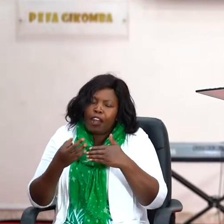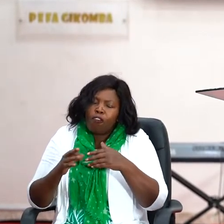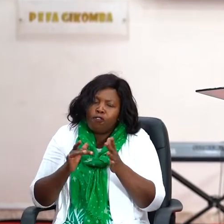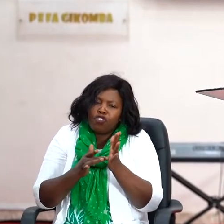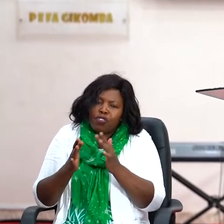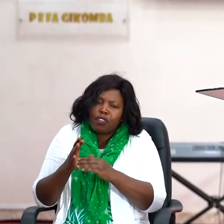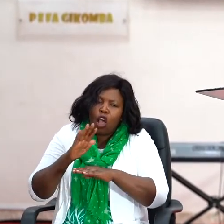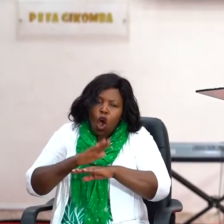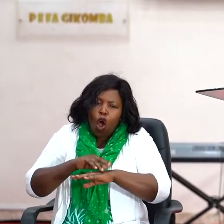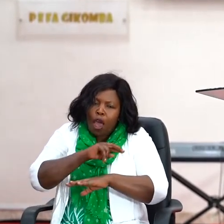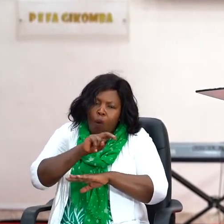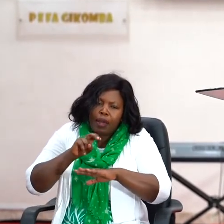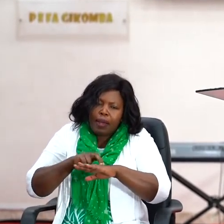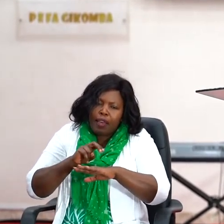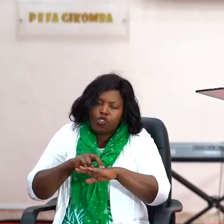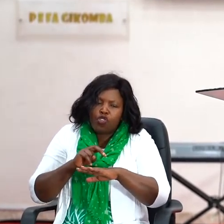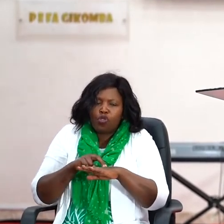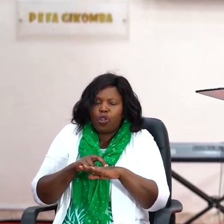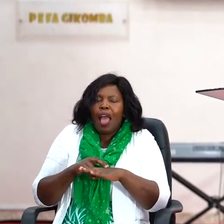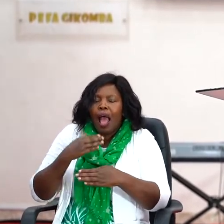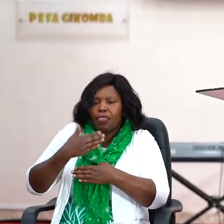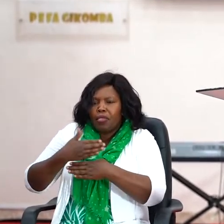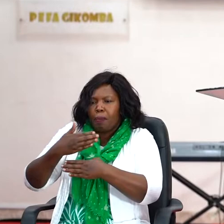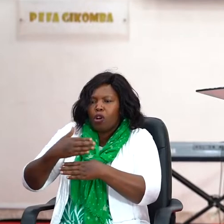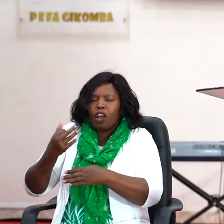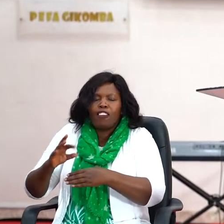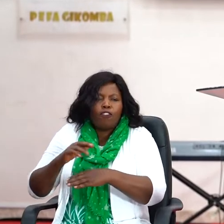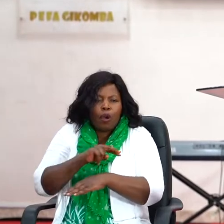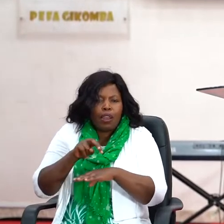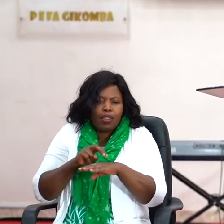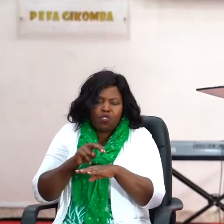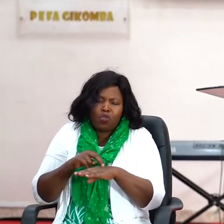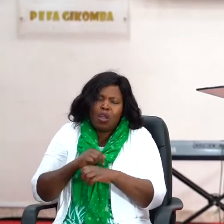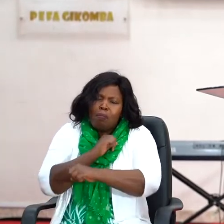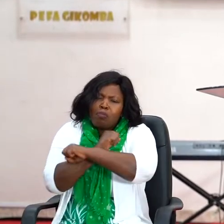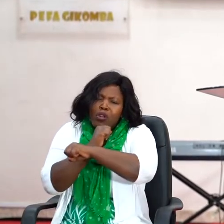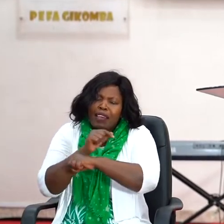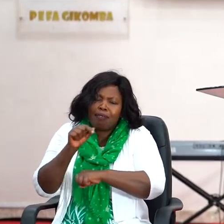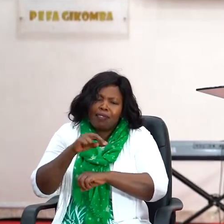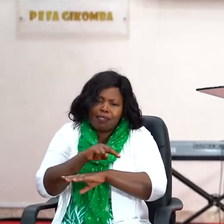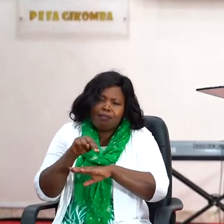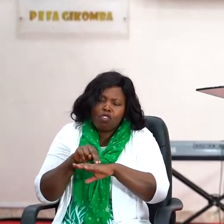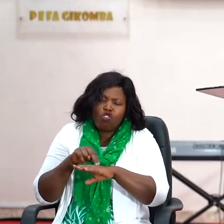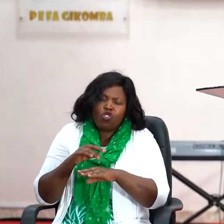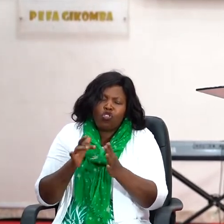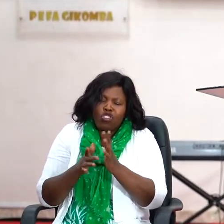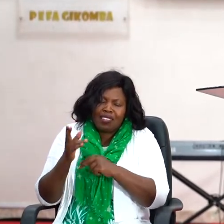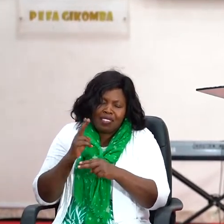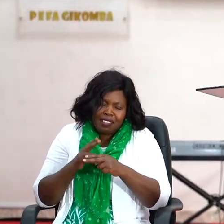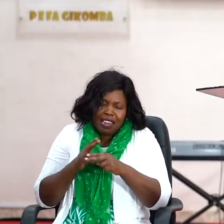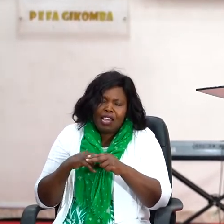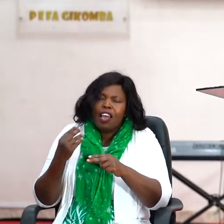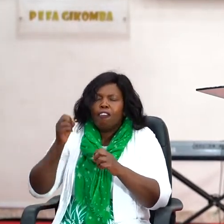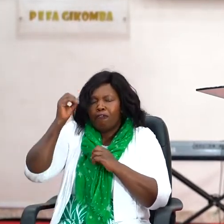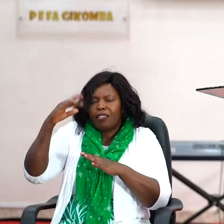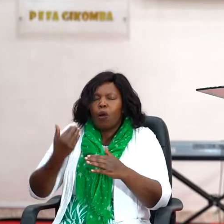nation, O God, on the borders of our nation, O God. Protect this nation in the name of Jesus. Father, we ask